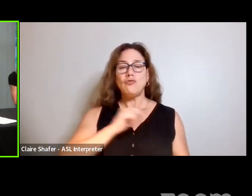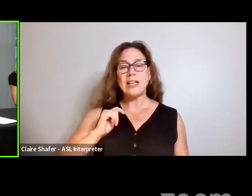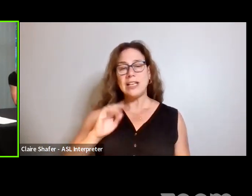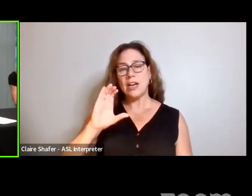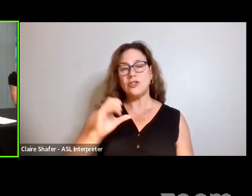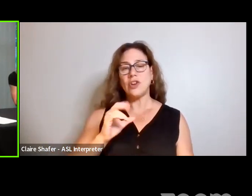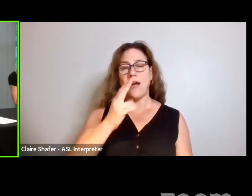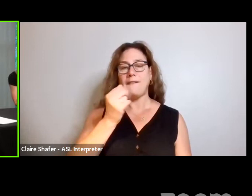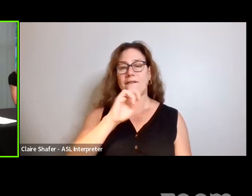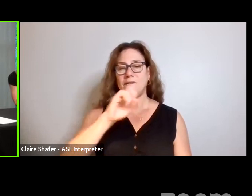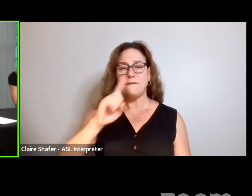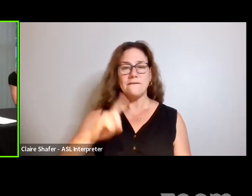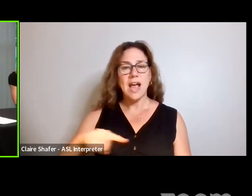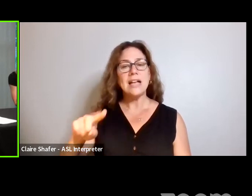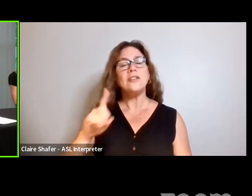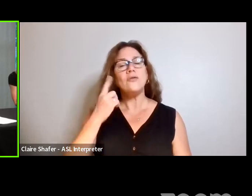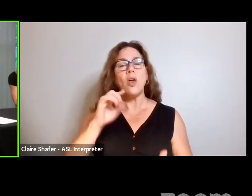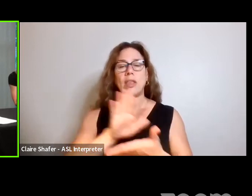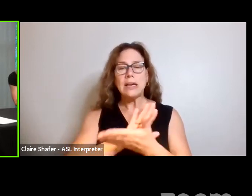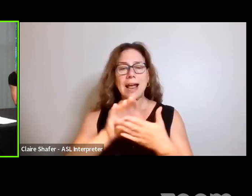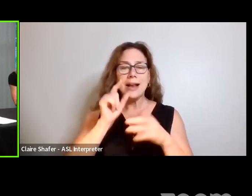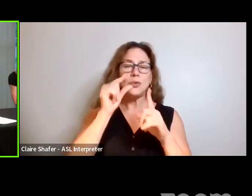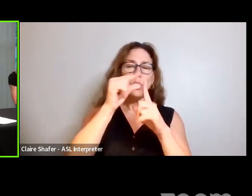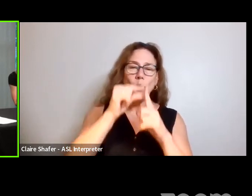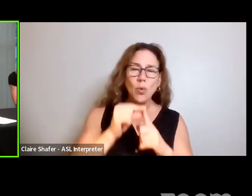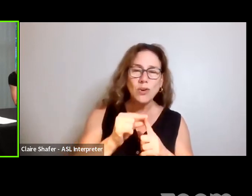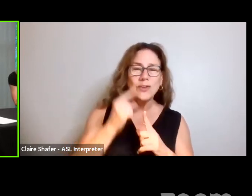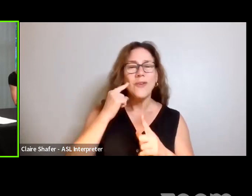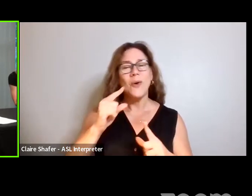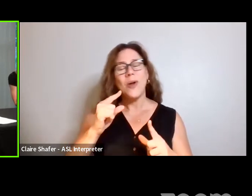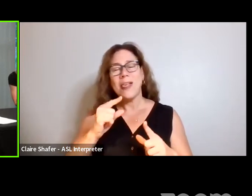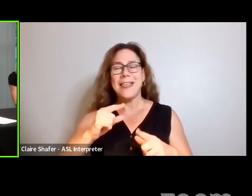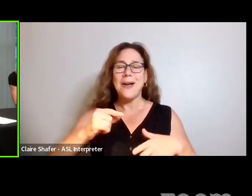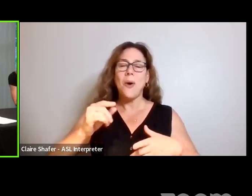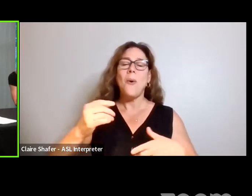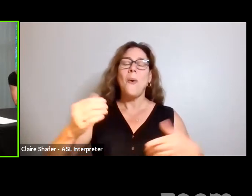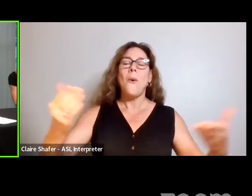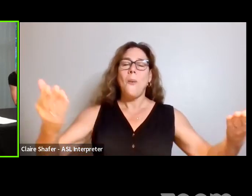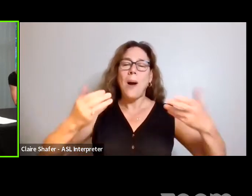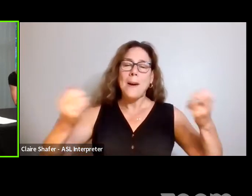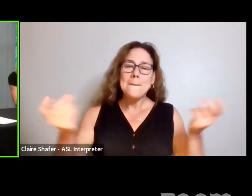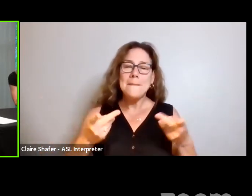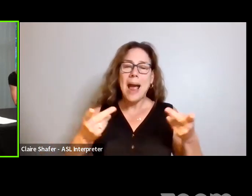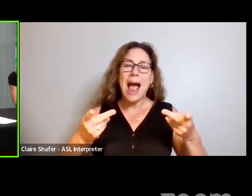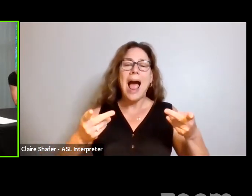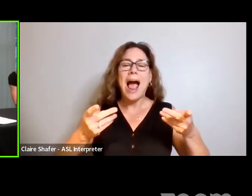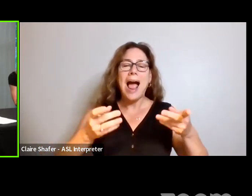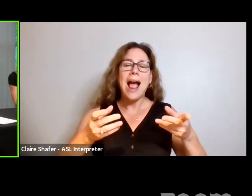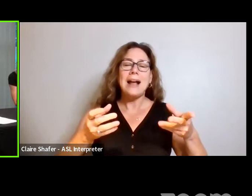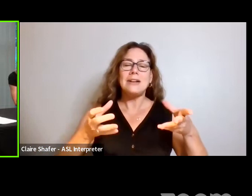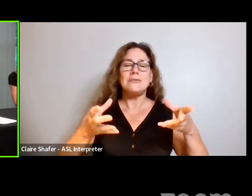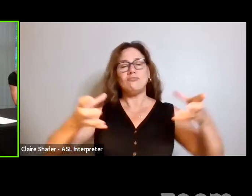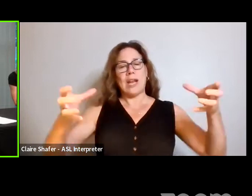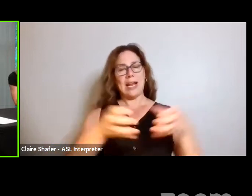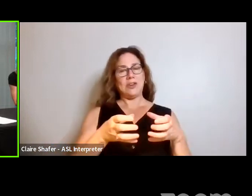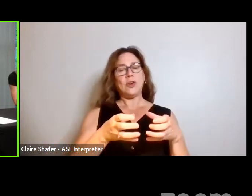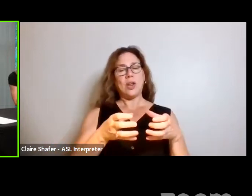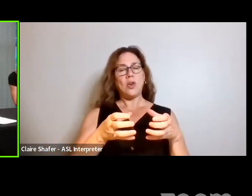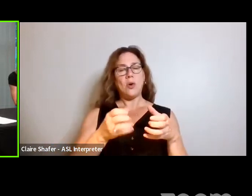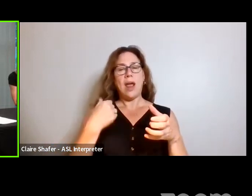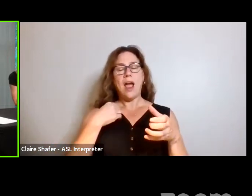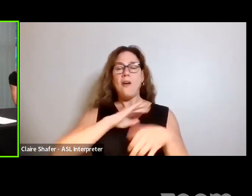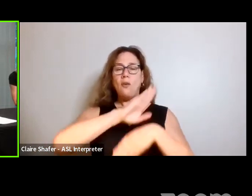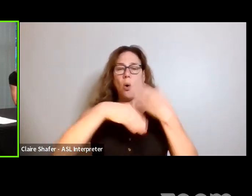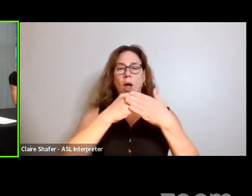around the welcome back. I don't know, get together, I guess we call it, and where we have all of our educators across